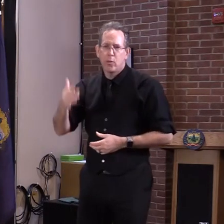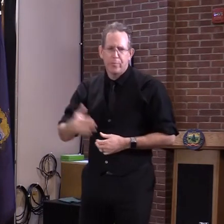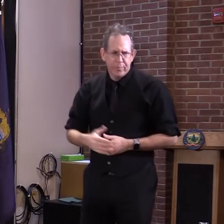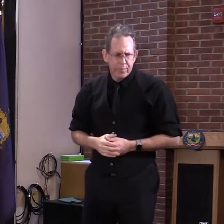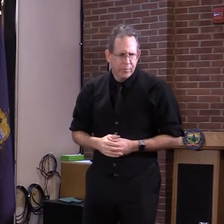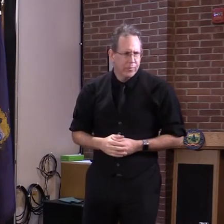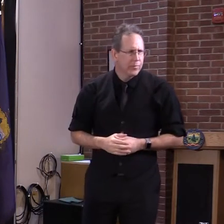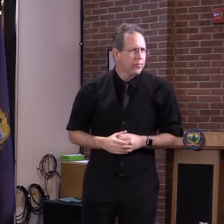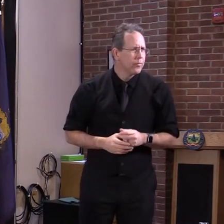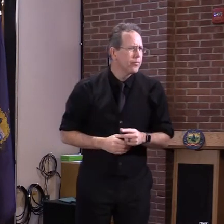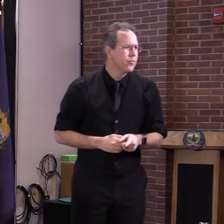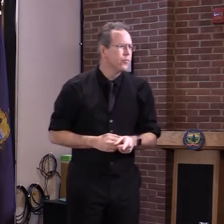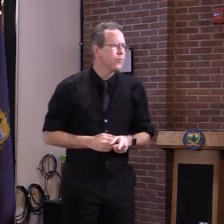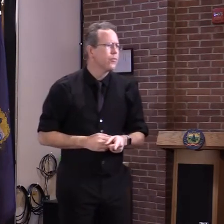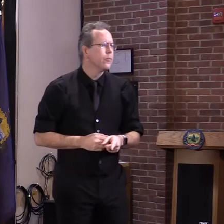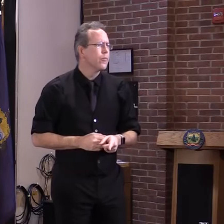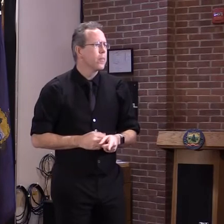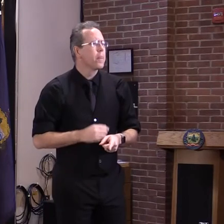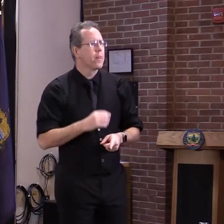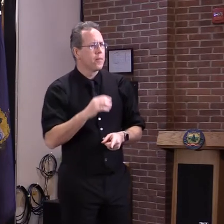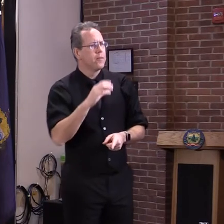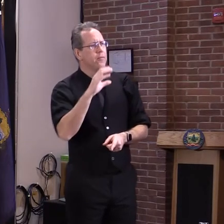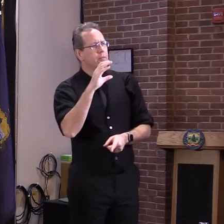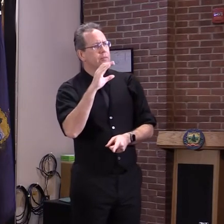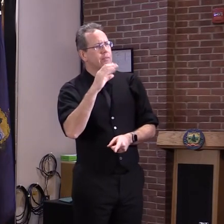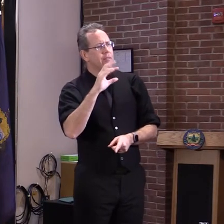Andrew McGregor, Caledonian Record.